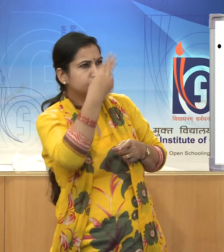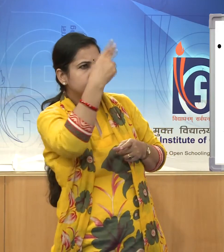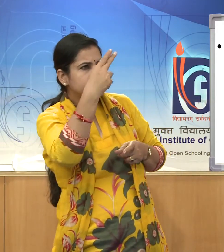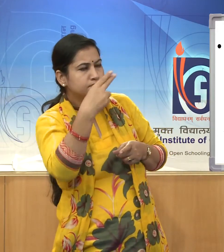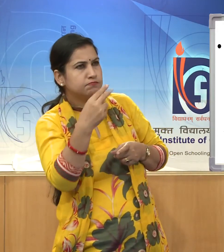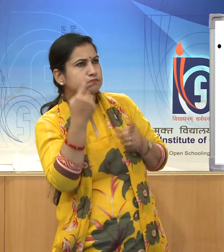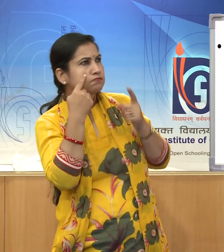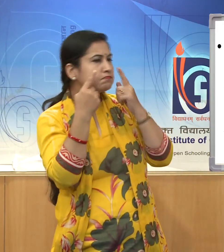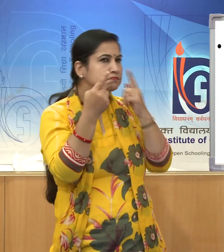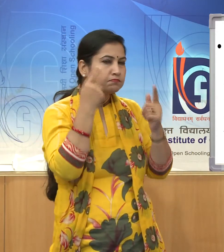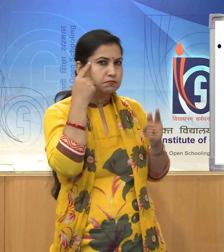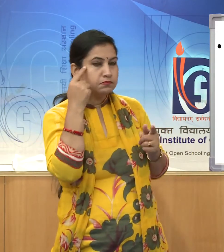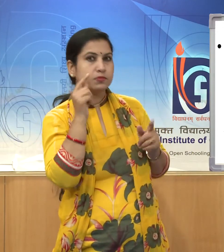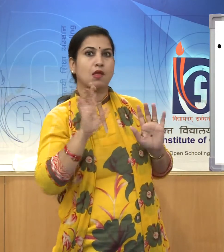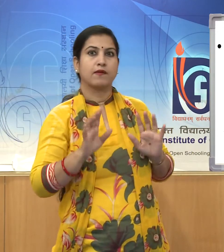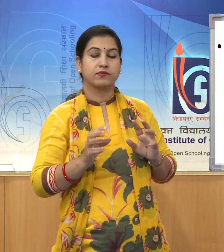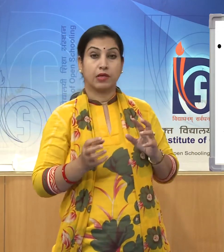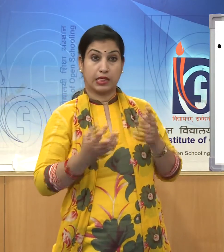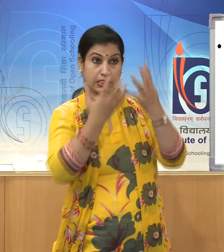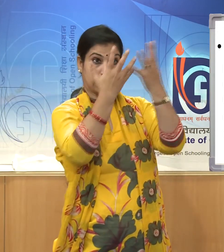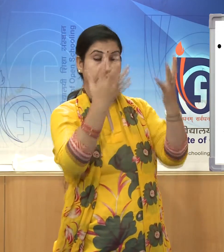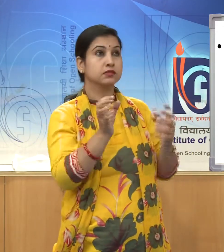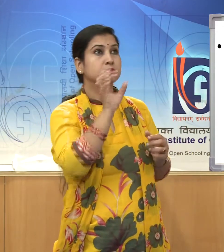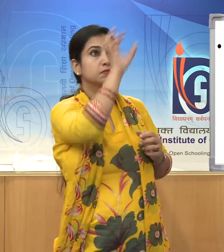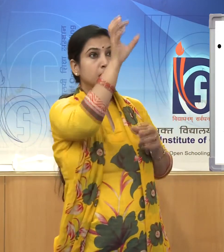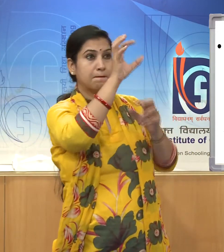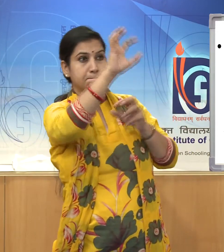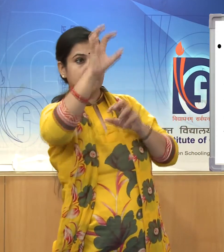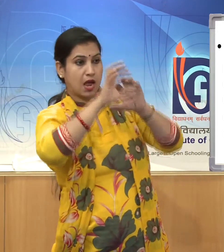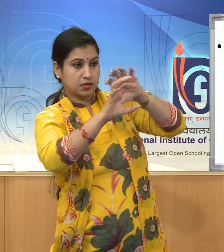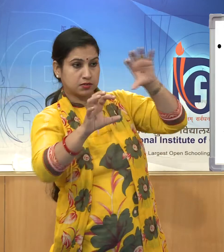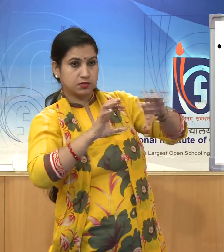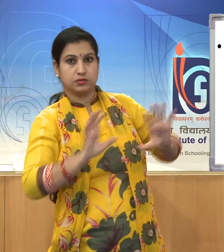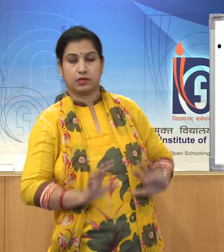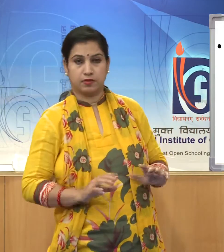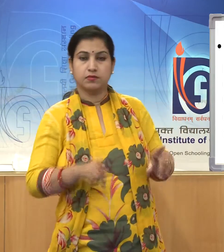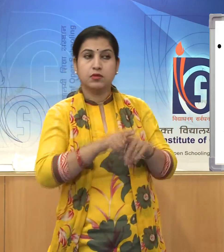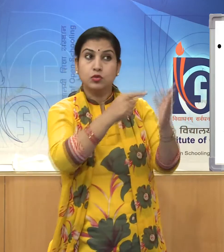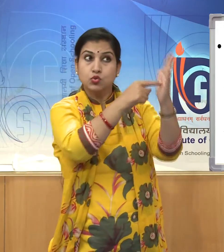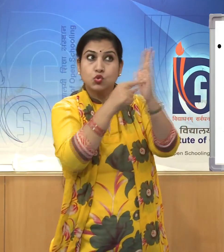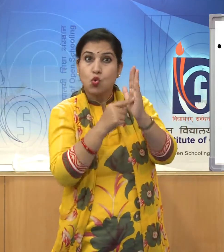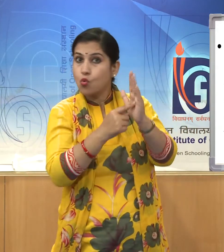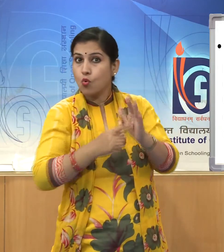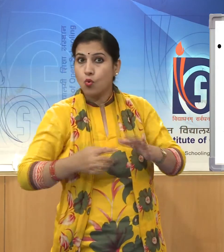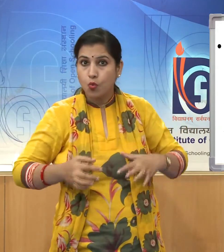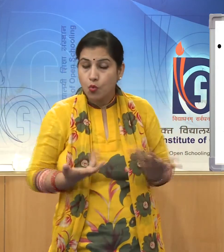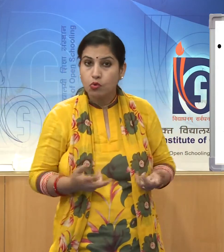Objects were divided into parts depicting